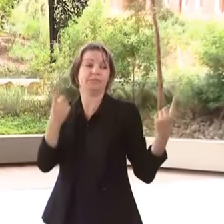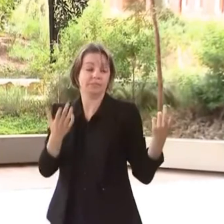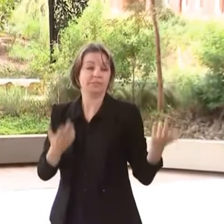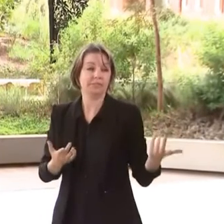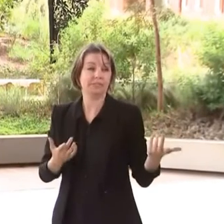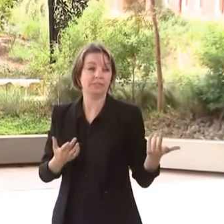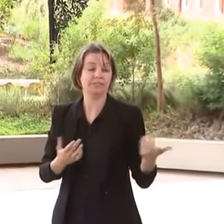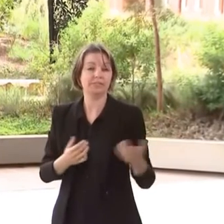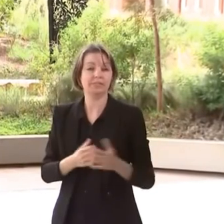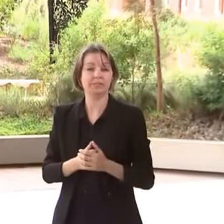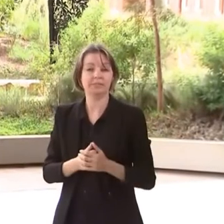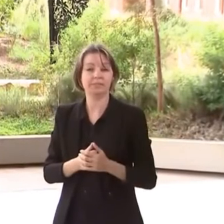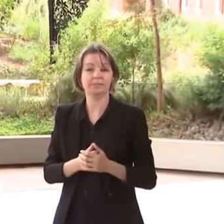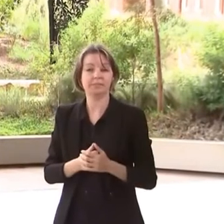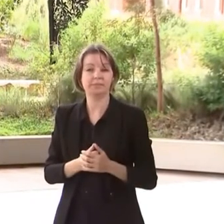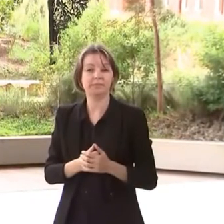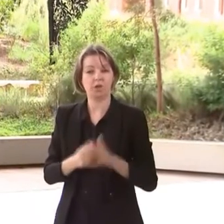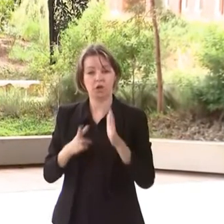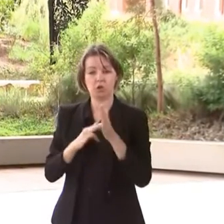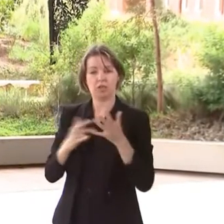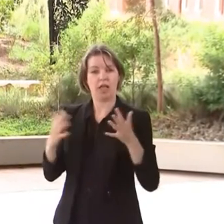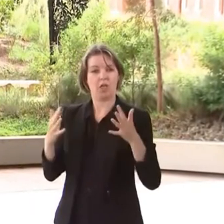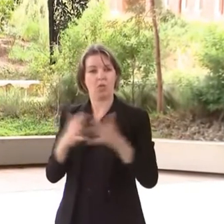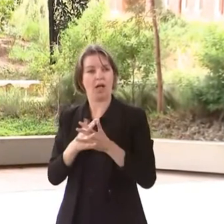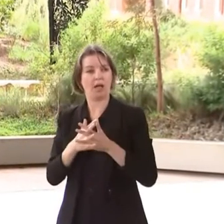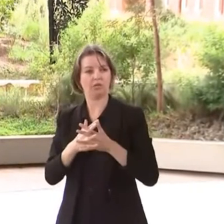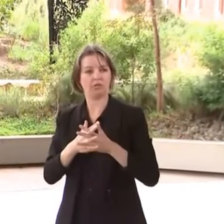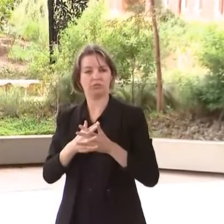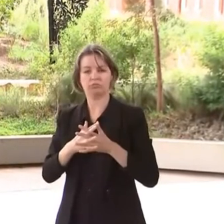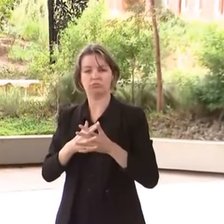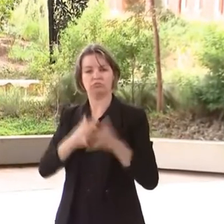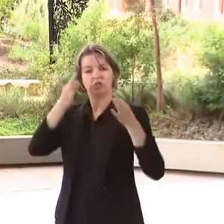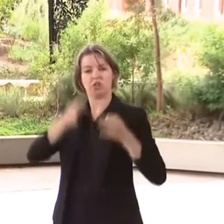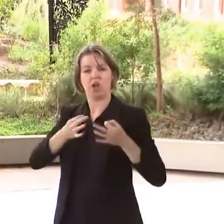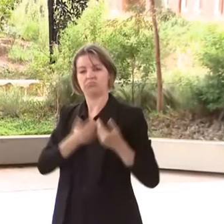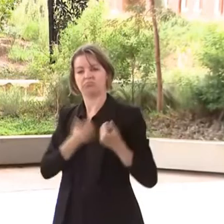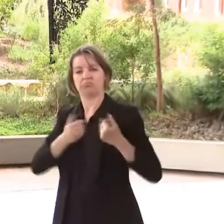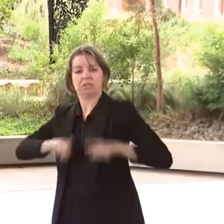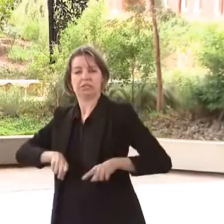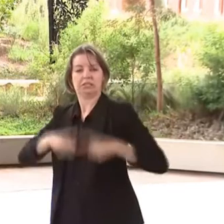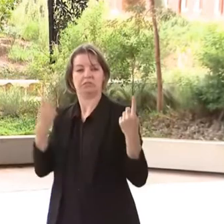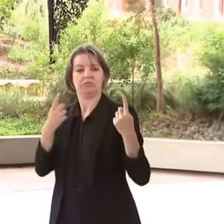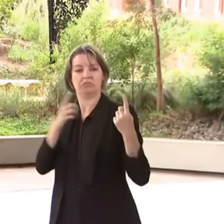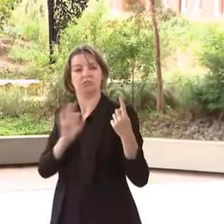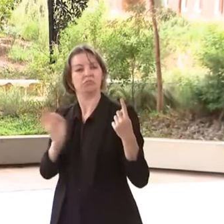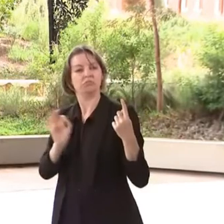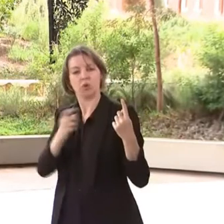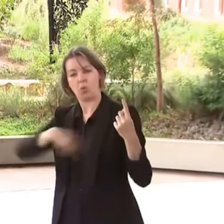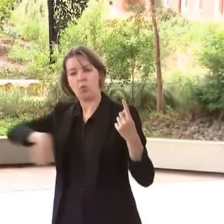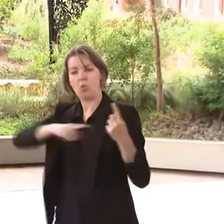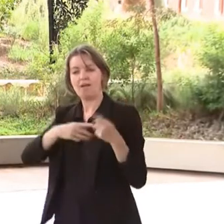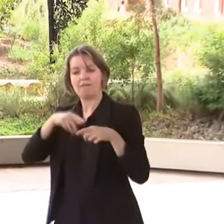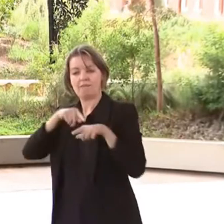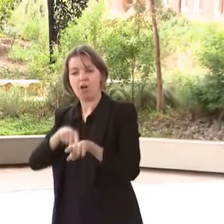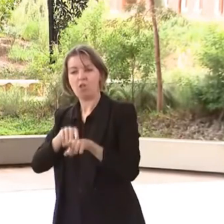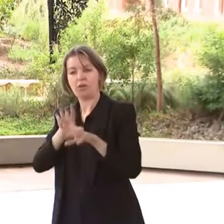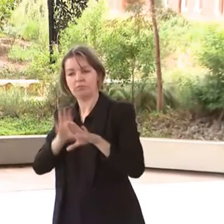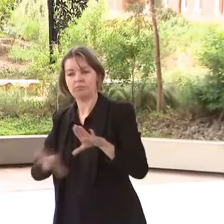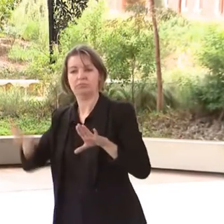is being perpetrated, that somehow New South Wales is taking a different approach. New South Wales is taking the national approach, just